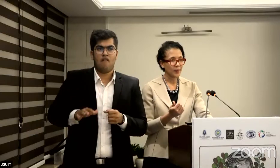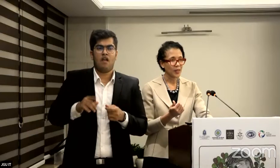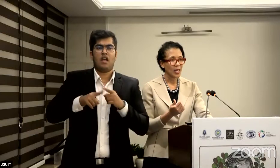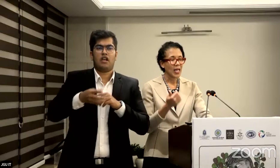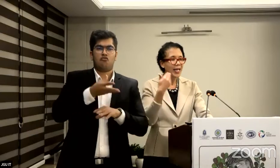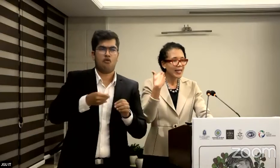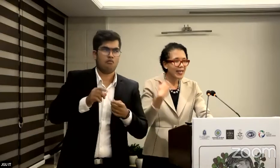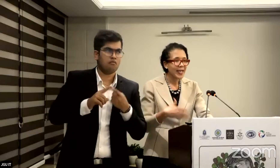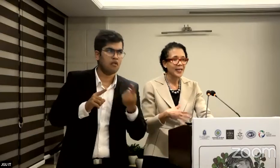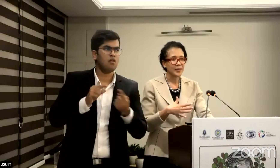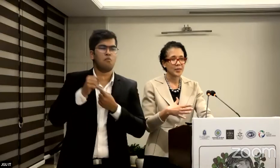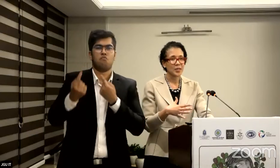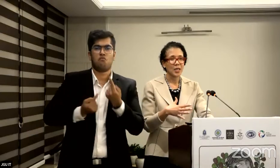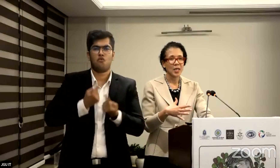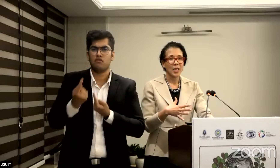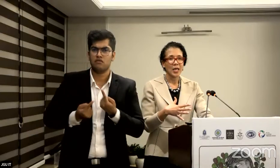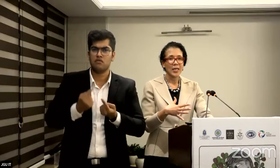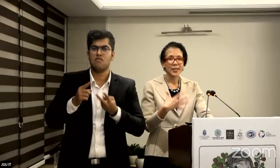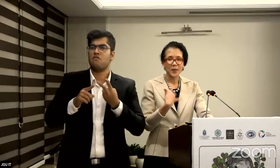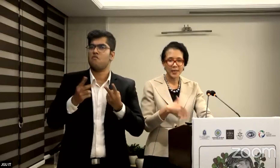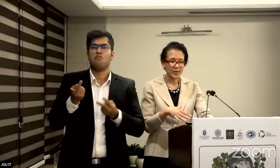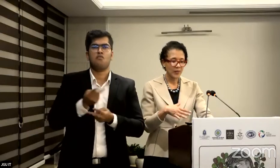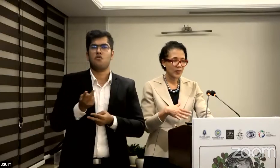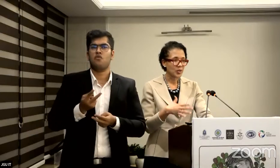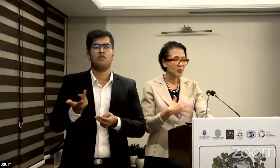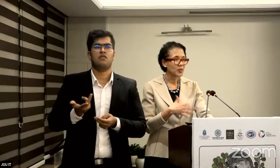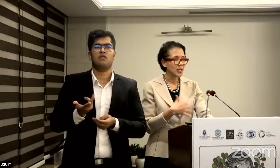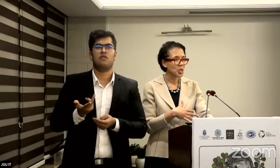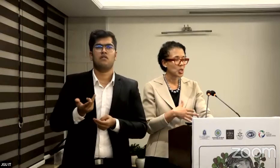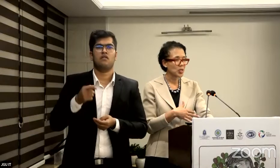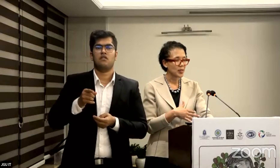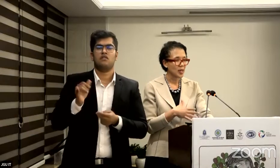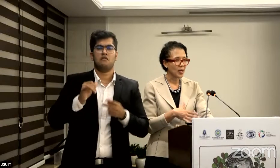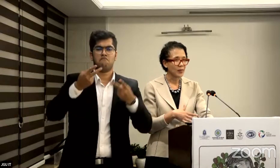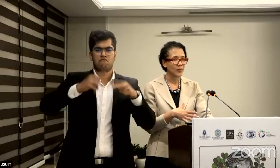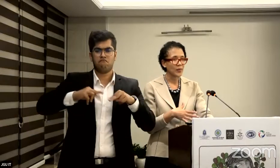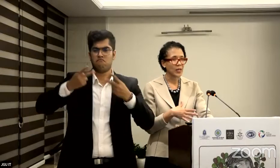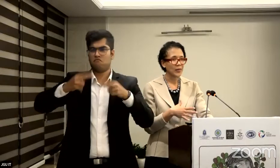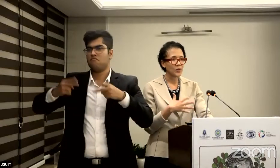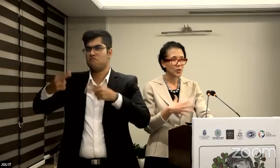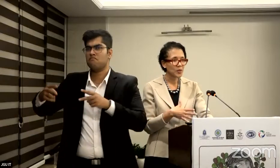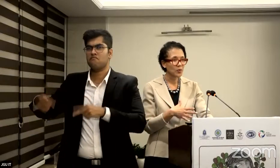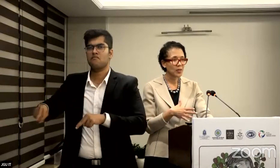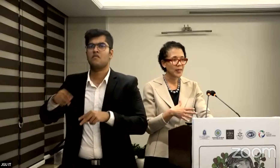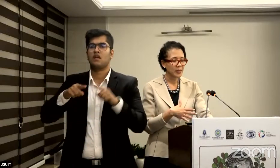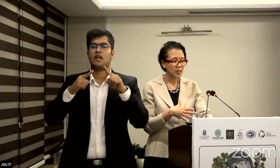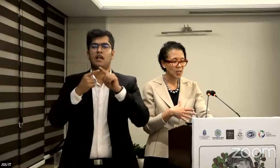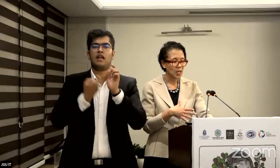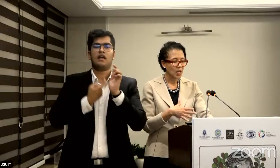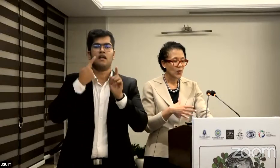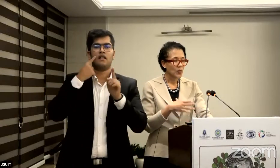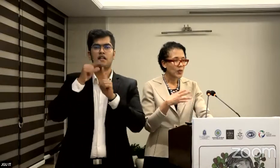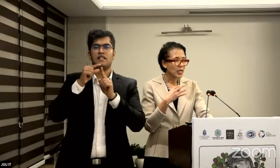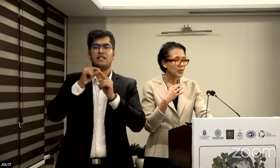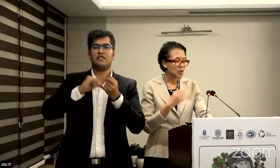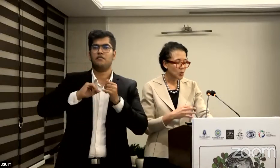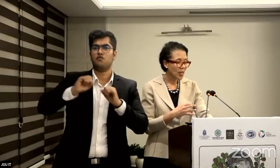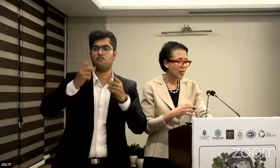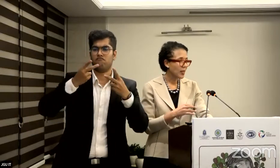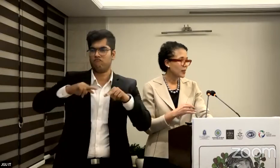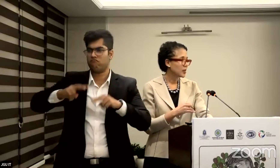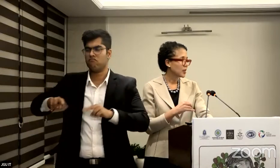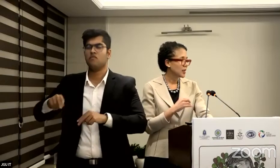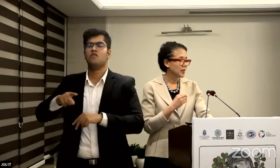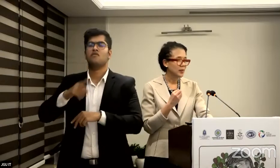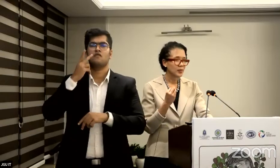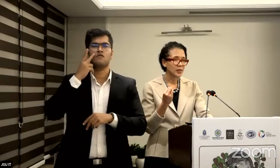politically, against an expansive interpretation of the TRIPS agreement, the